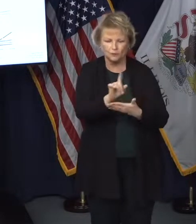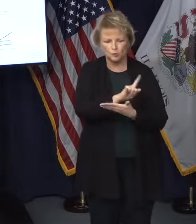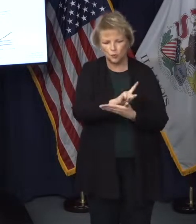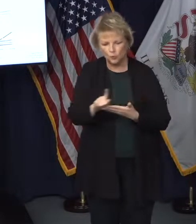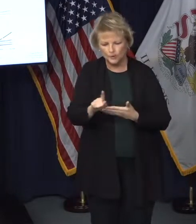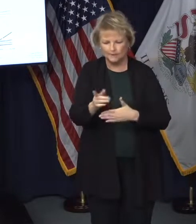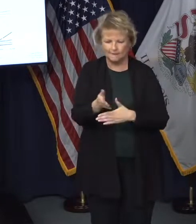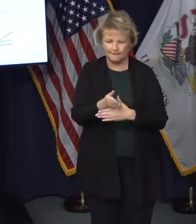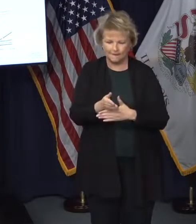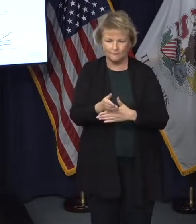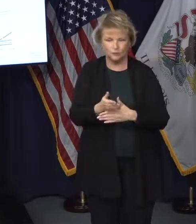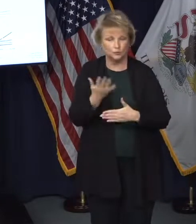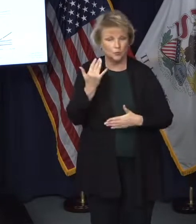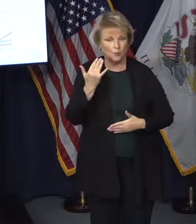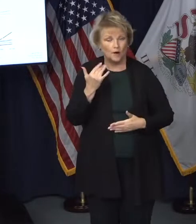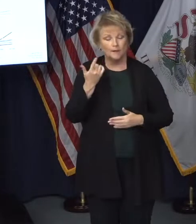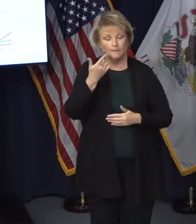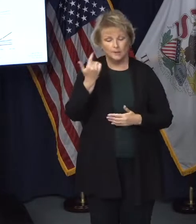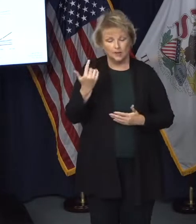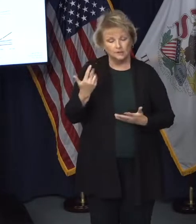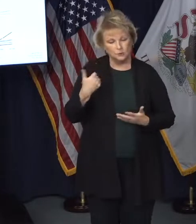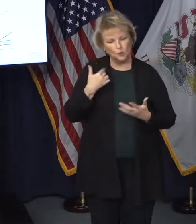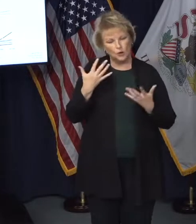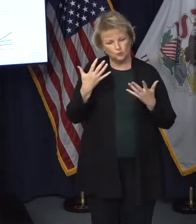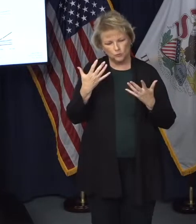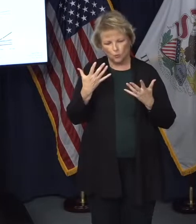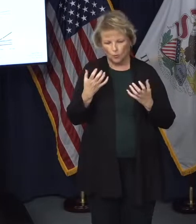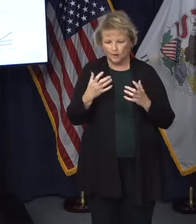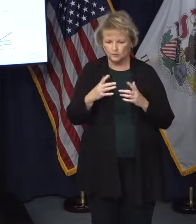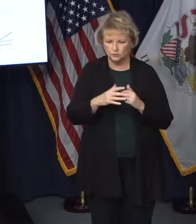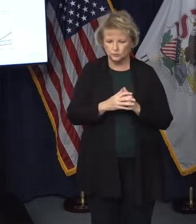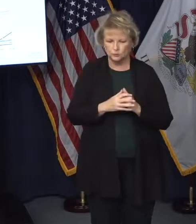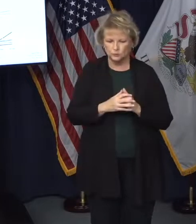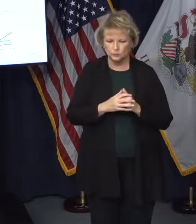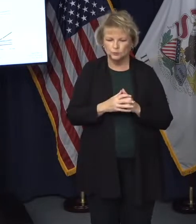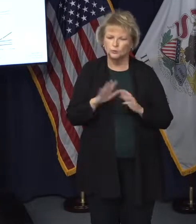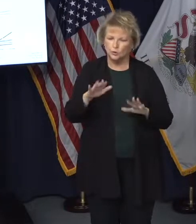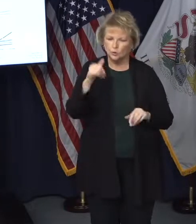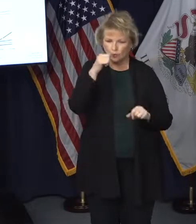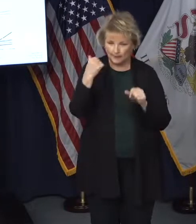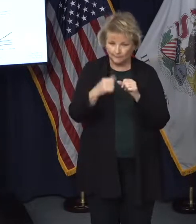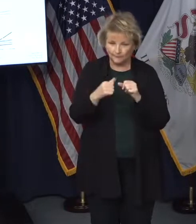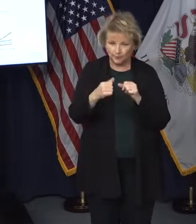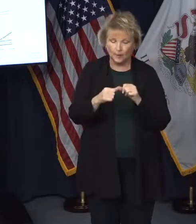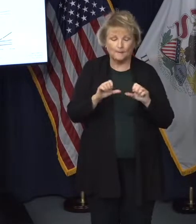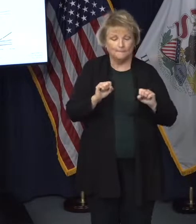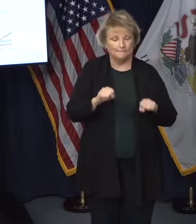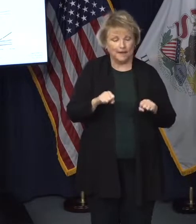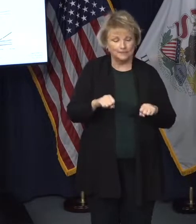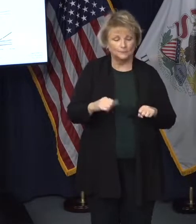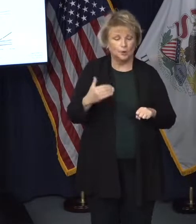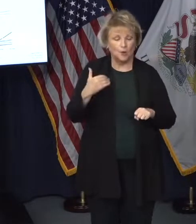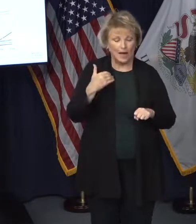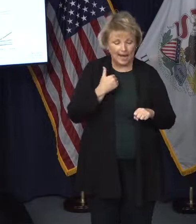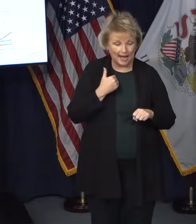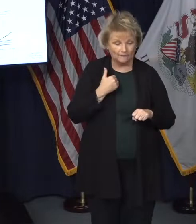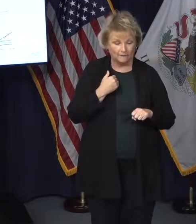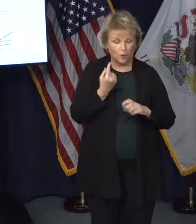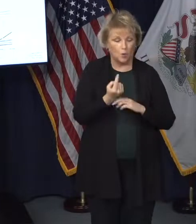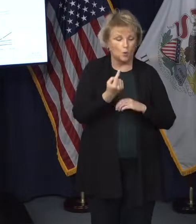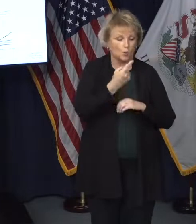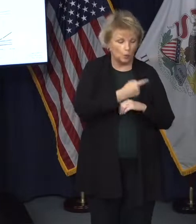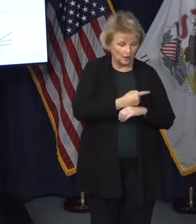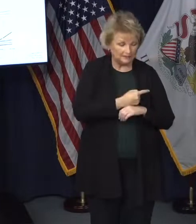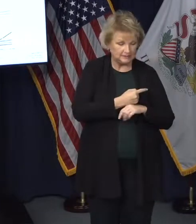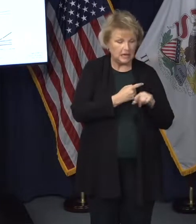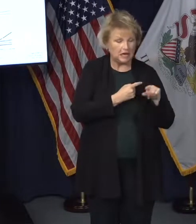example, is that, we're trying hard to take into account that you can have a difference between a day